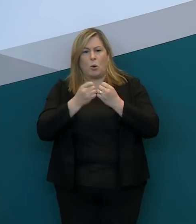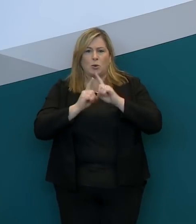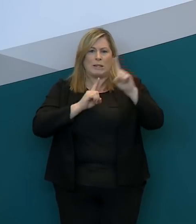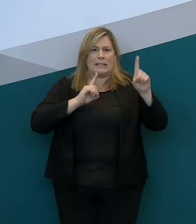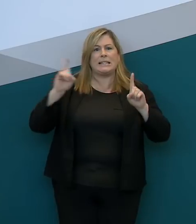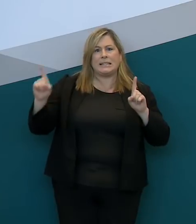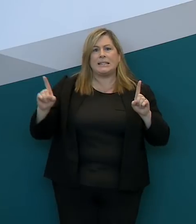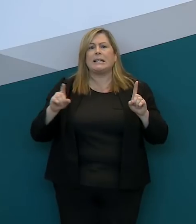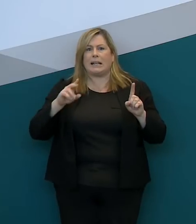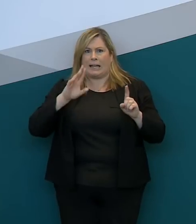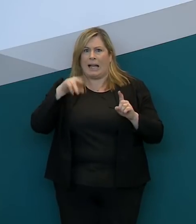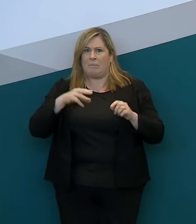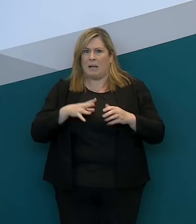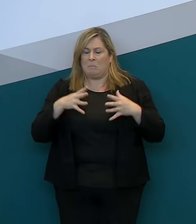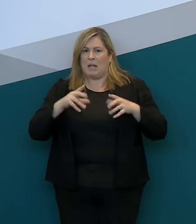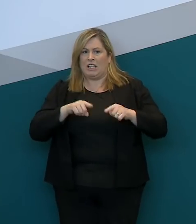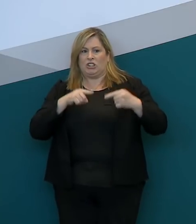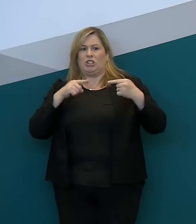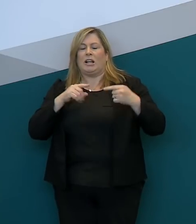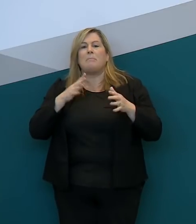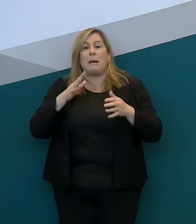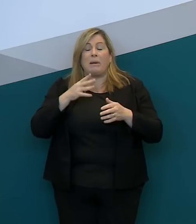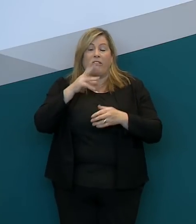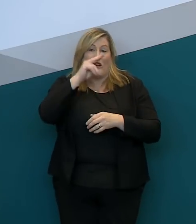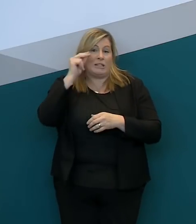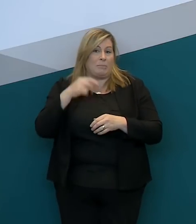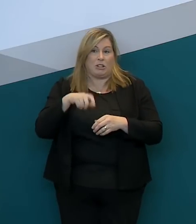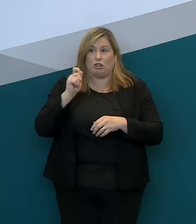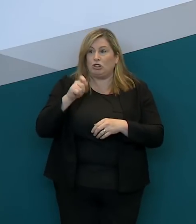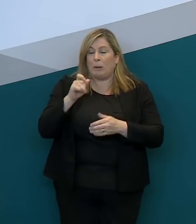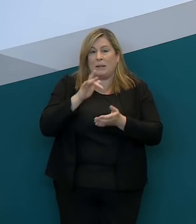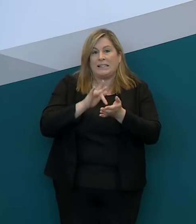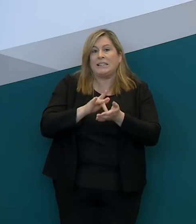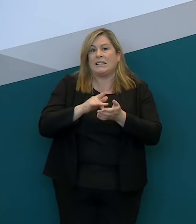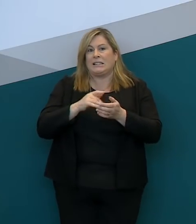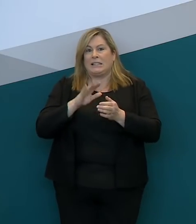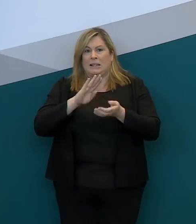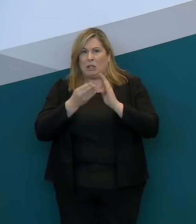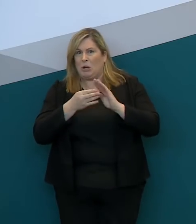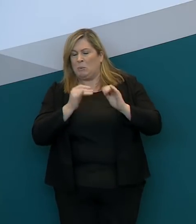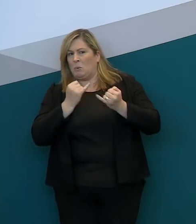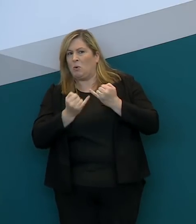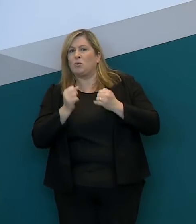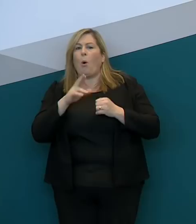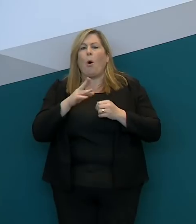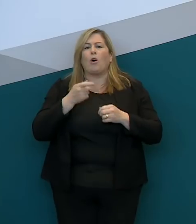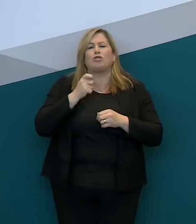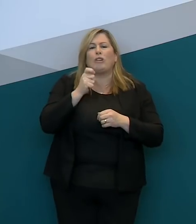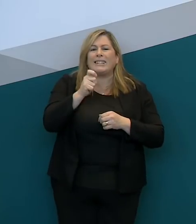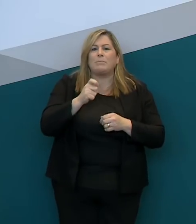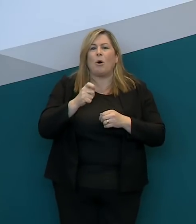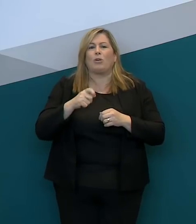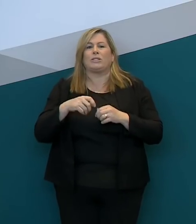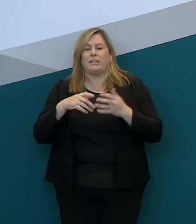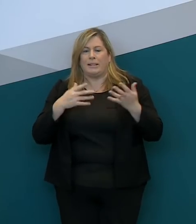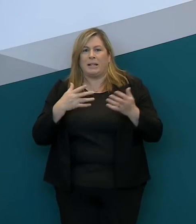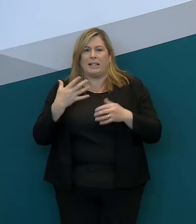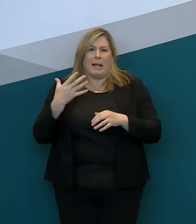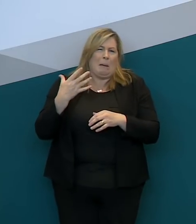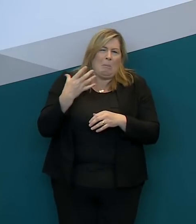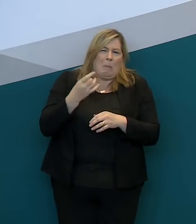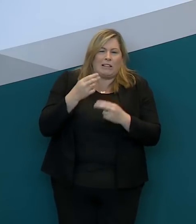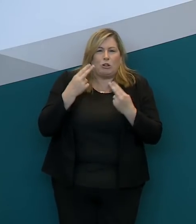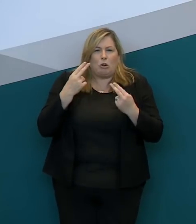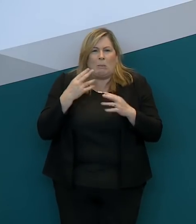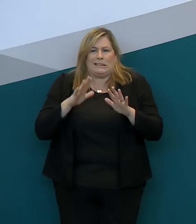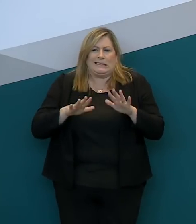can be more of a challenge, so perhaps in retail environments or perhaps in relation to transportation and so on. But we'll set that guidance